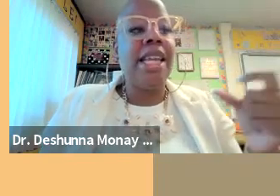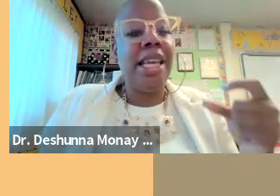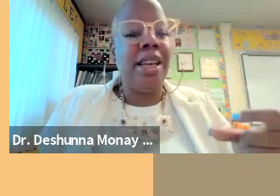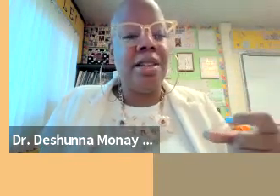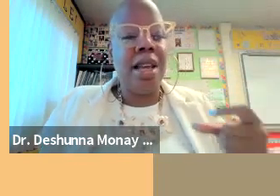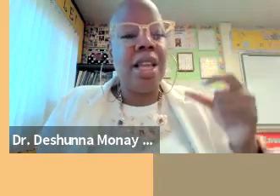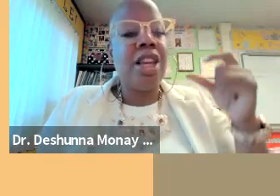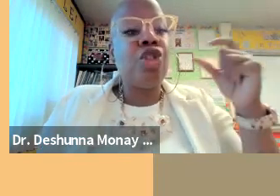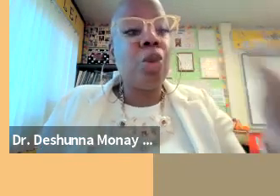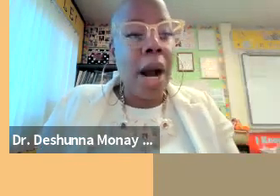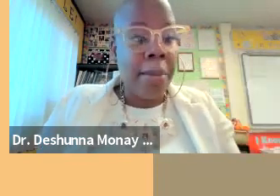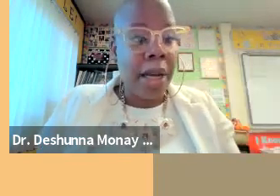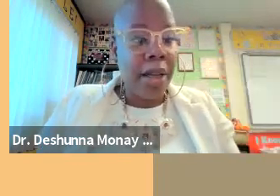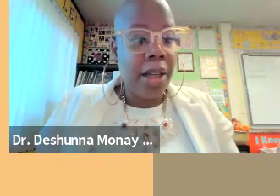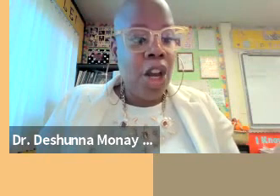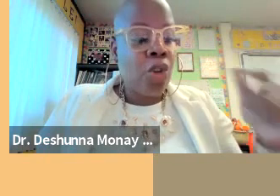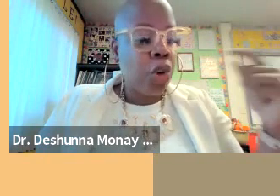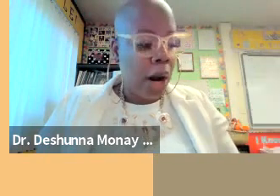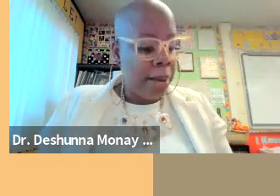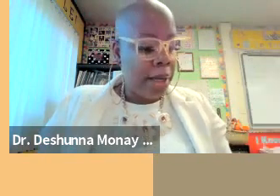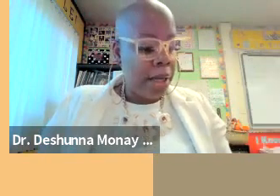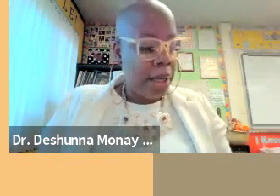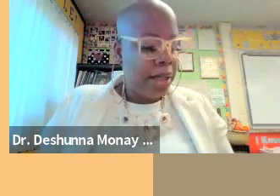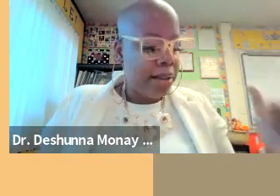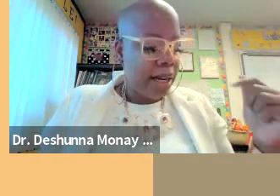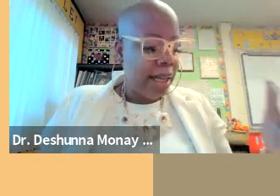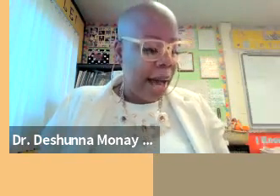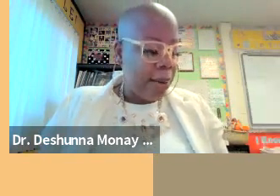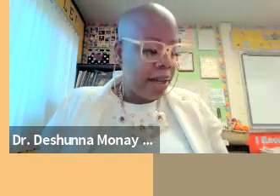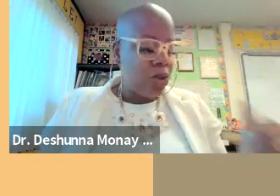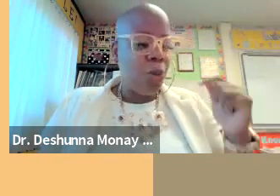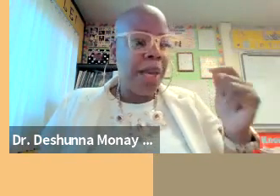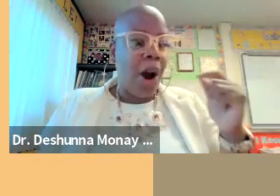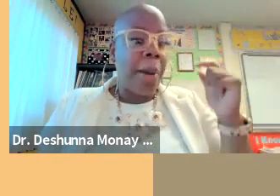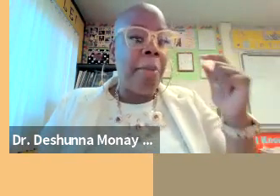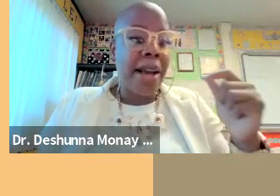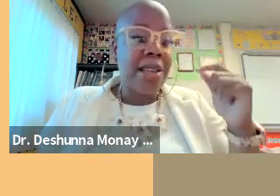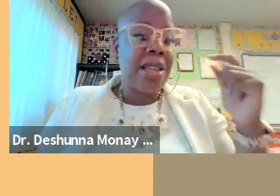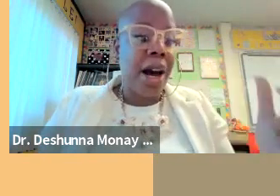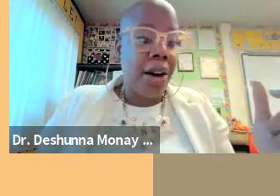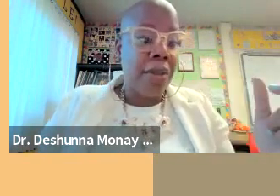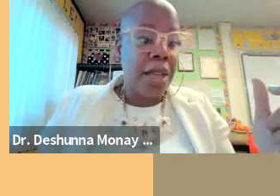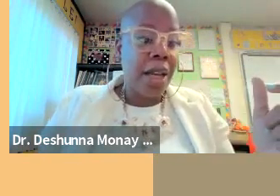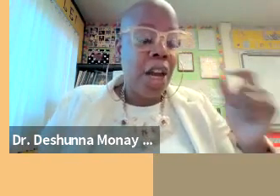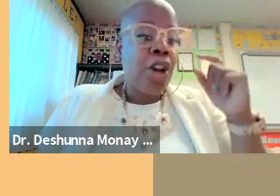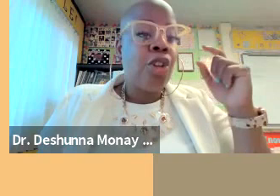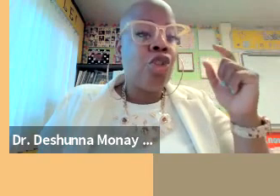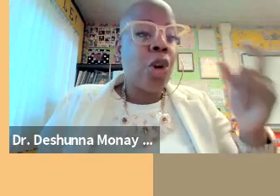And it is the trauma. Trauma doesn't allow us to be our best